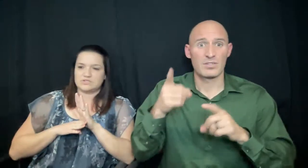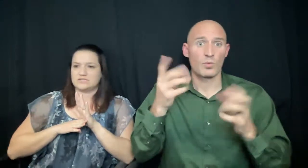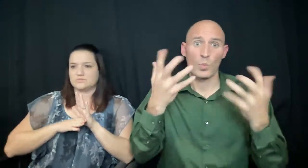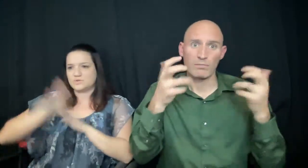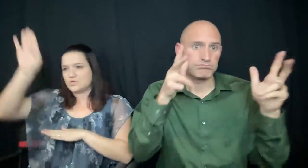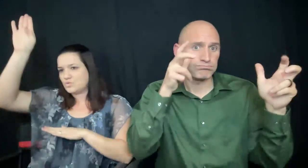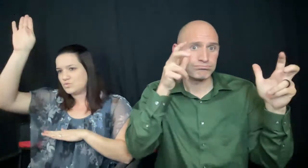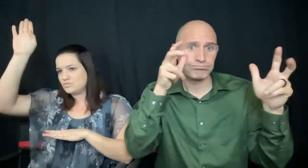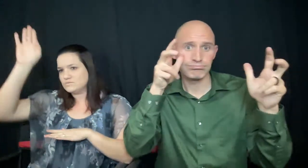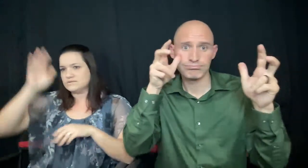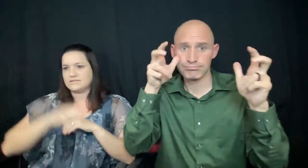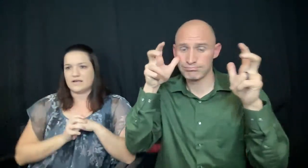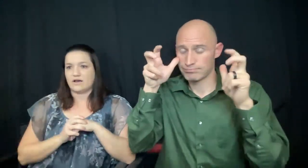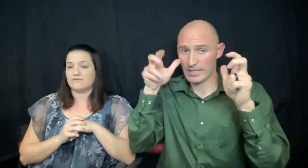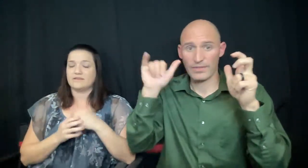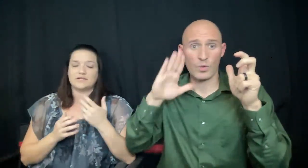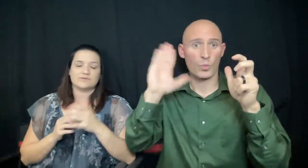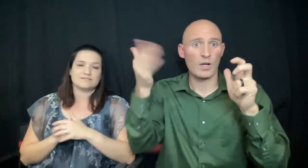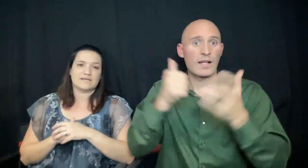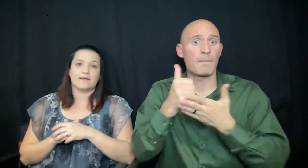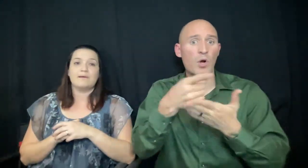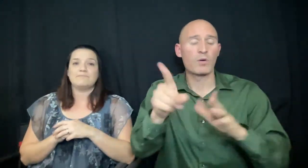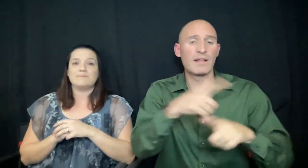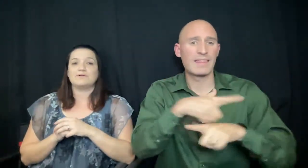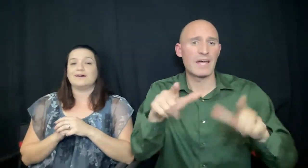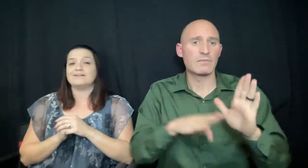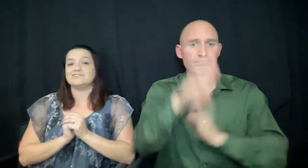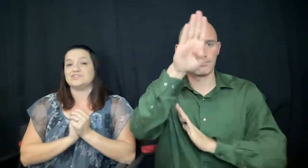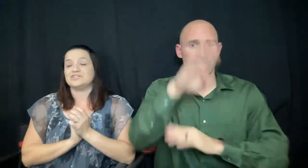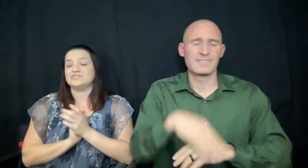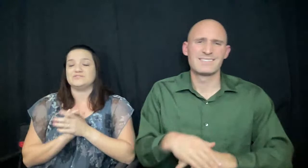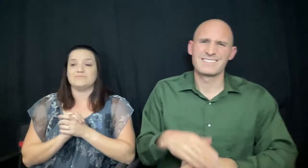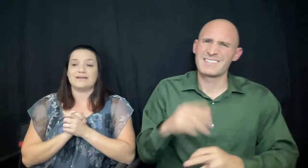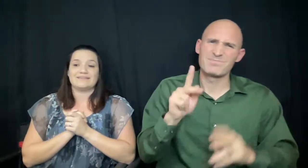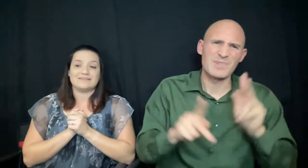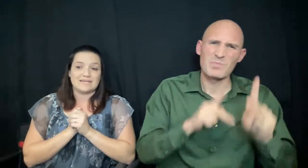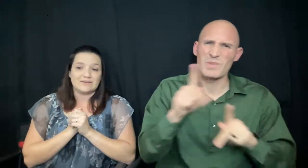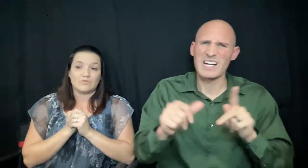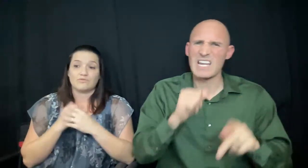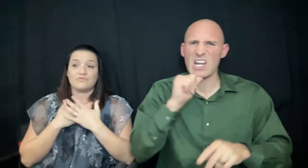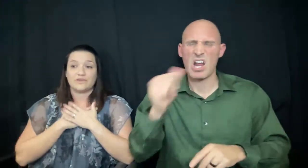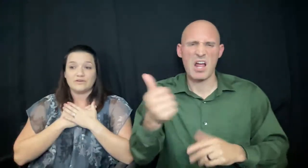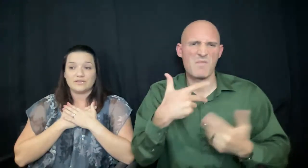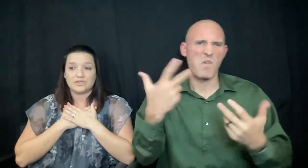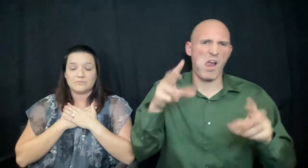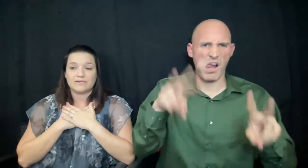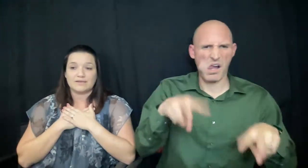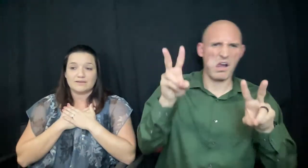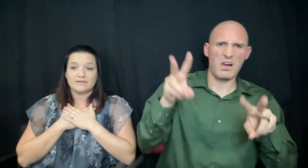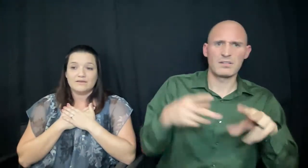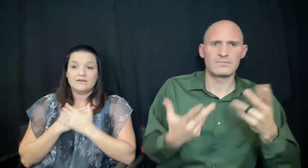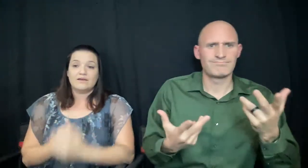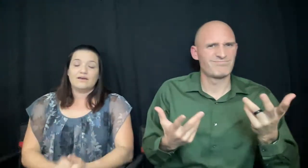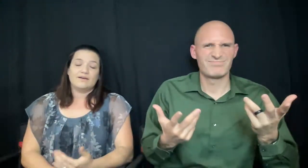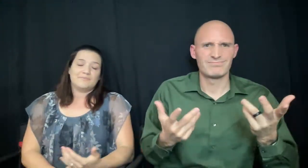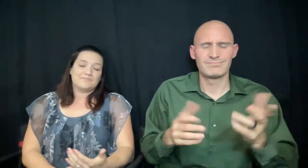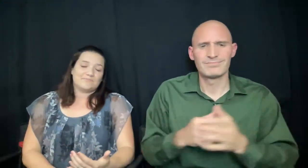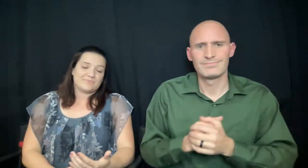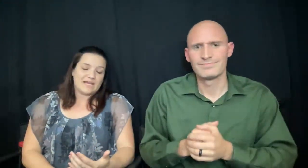skills take off. And like Chris said, people are not as judgy as you might think or feel that they're being. It's